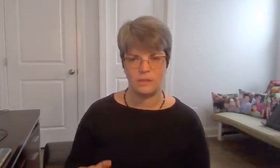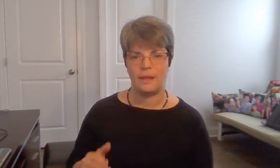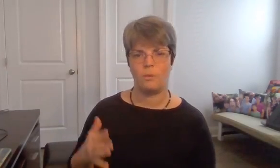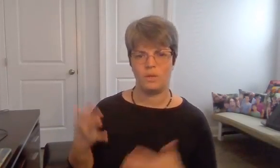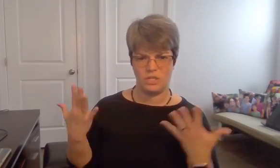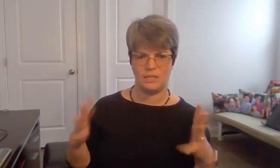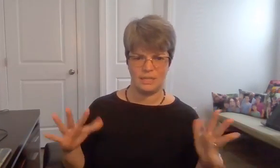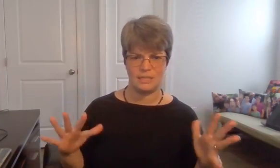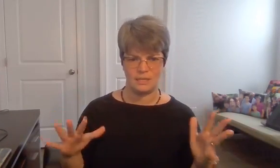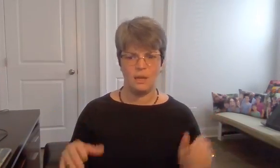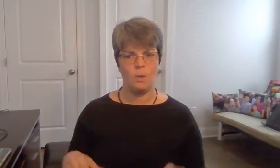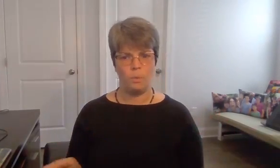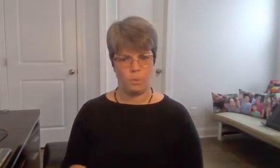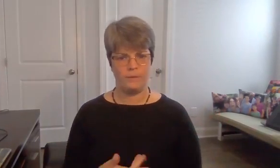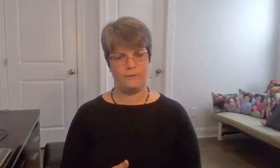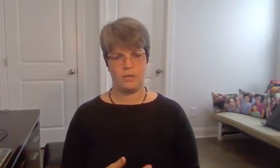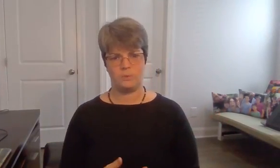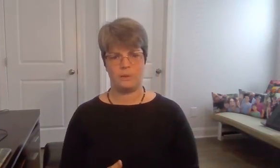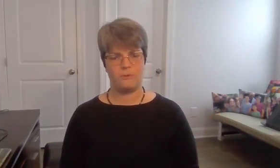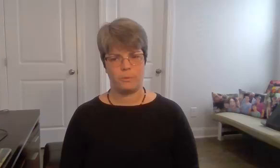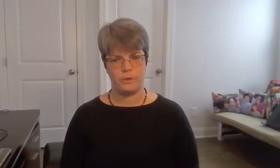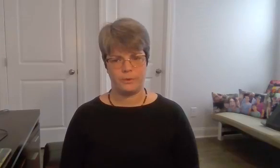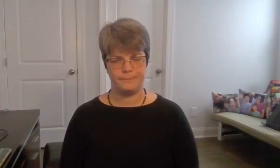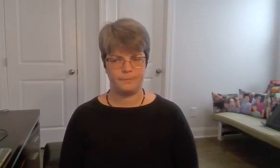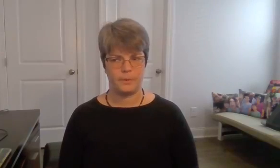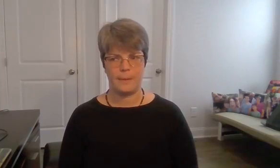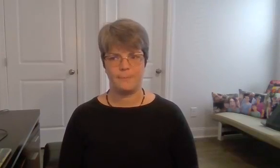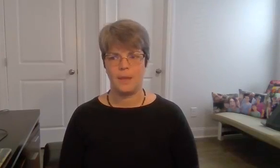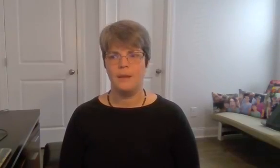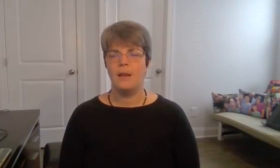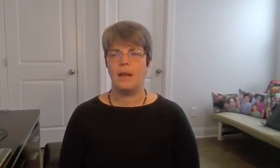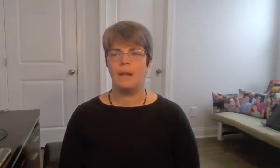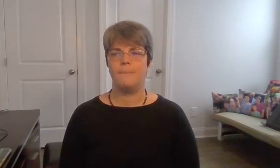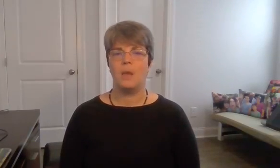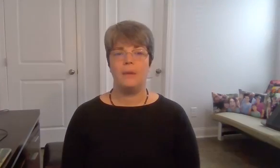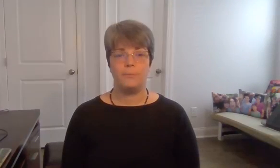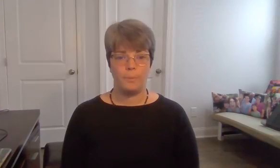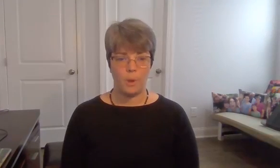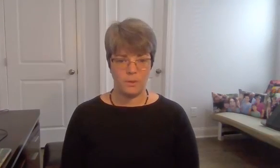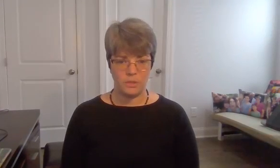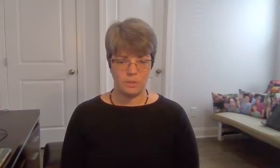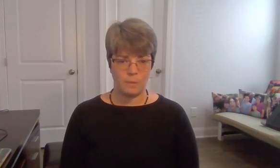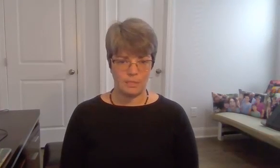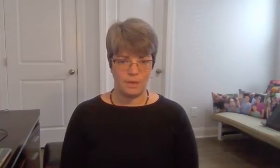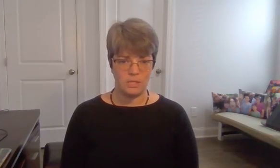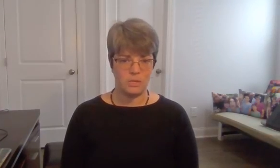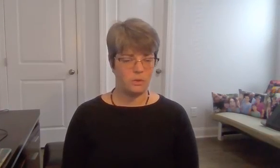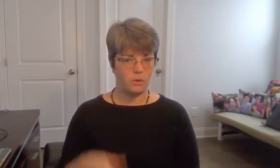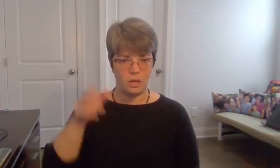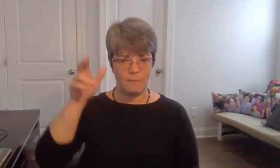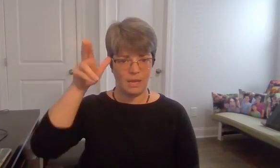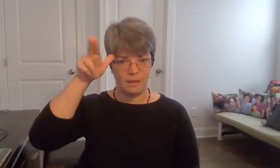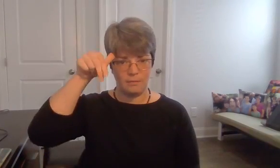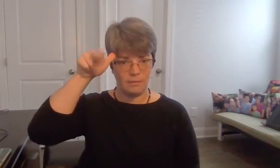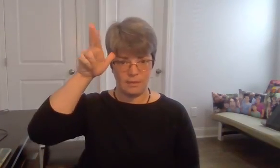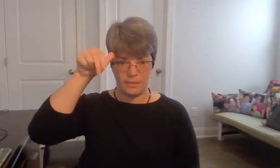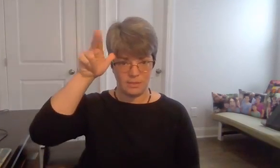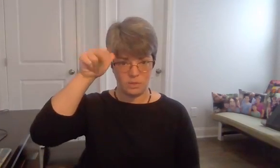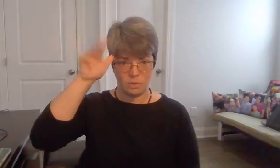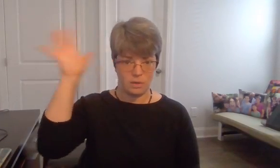that when she does this, we finish whatever we're doing. Okay. Be open to those approximations. So they're going to make, if this is horse,